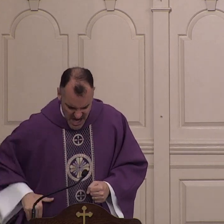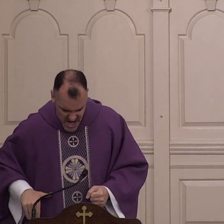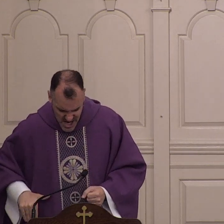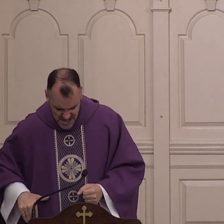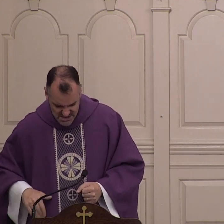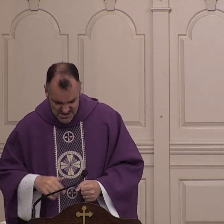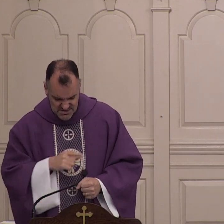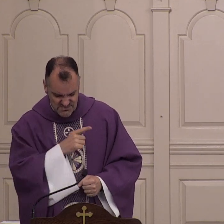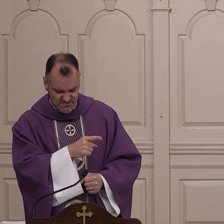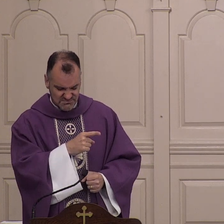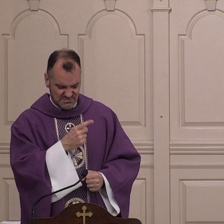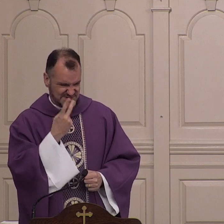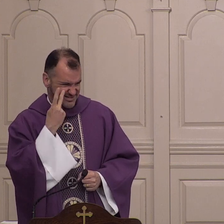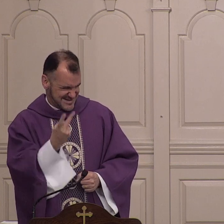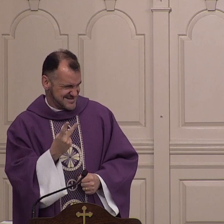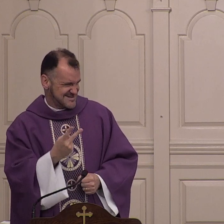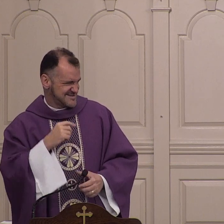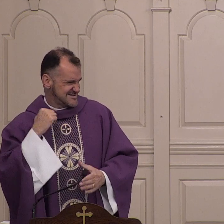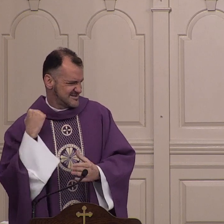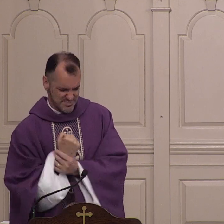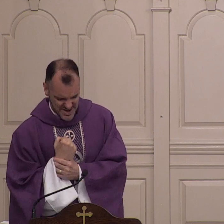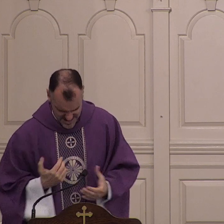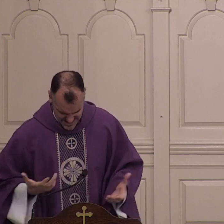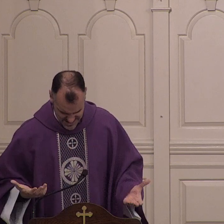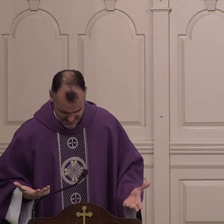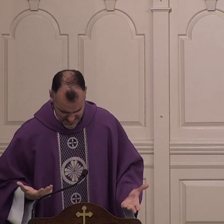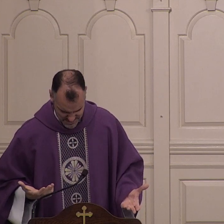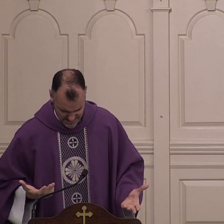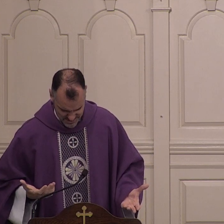You are not yet 50 years old, and you have seen Abraham?